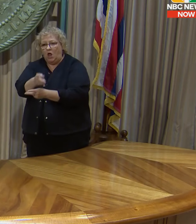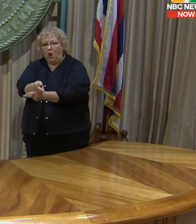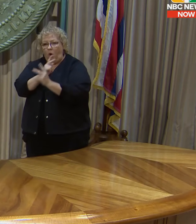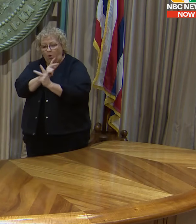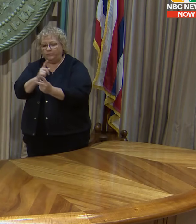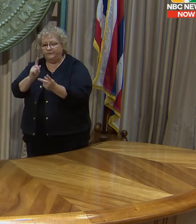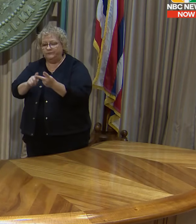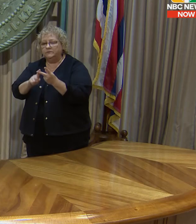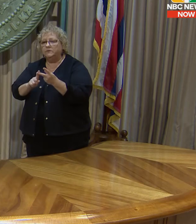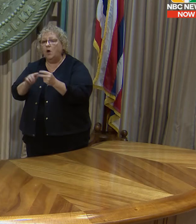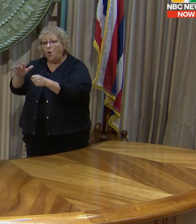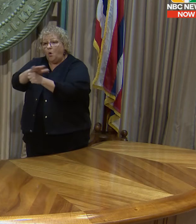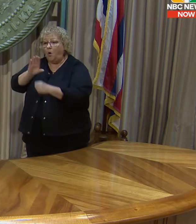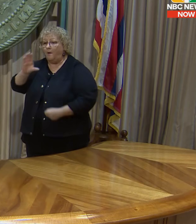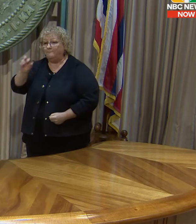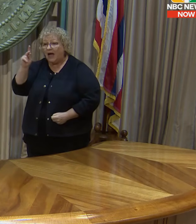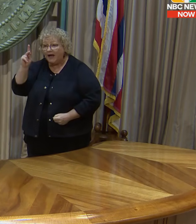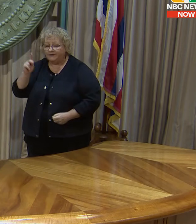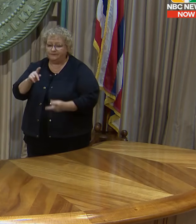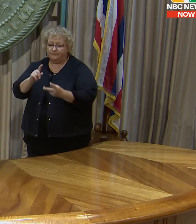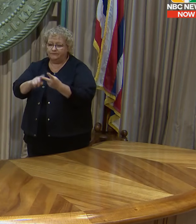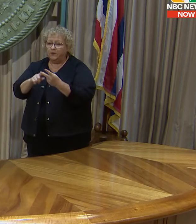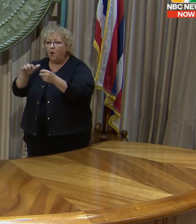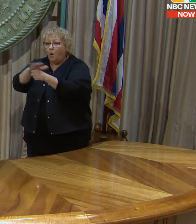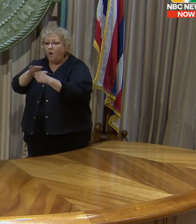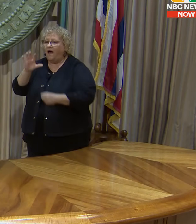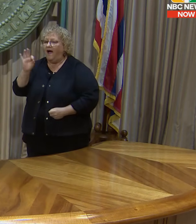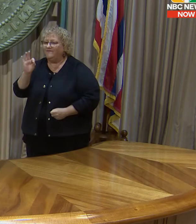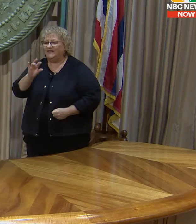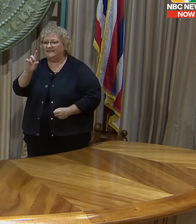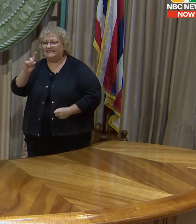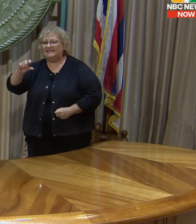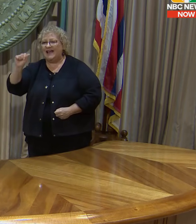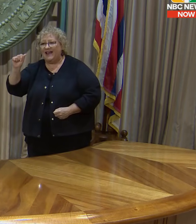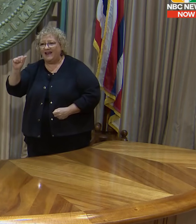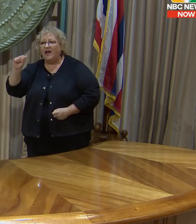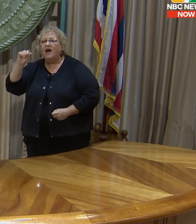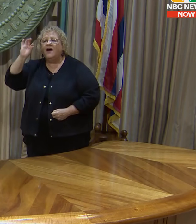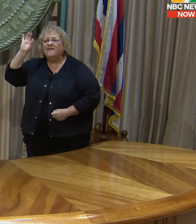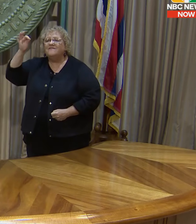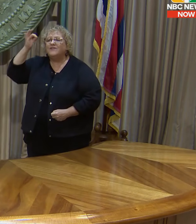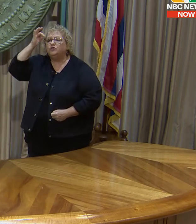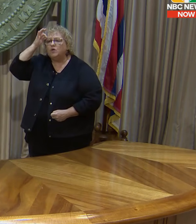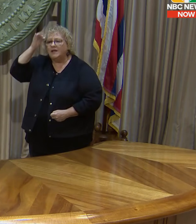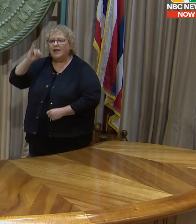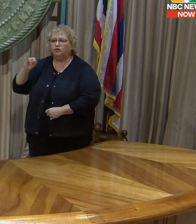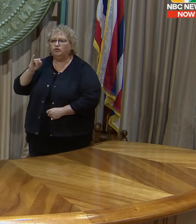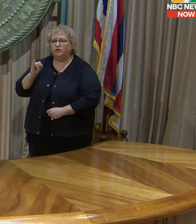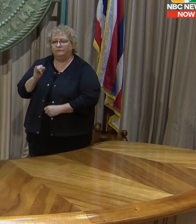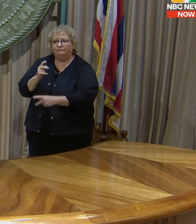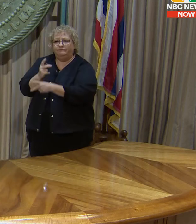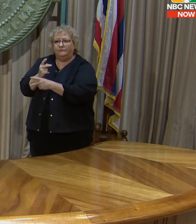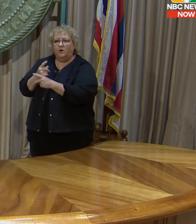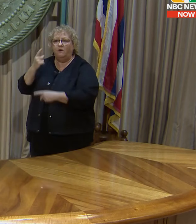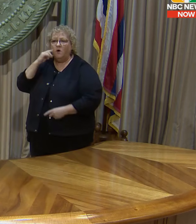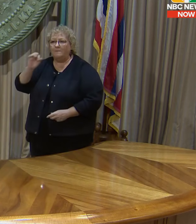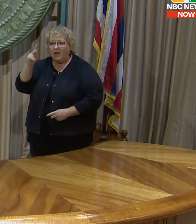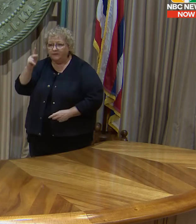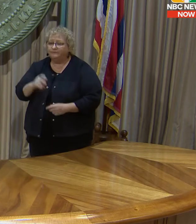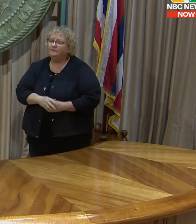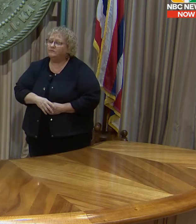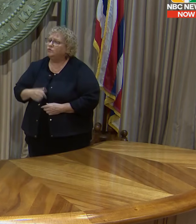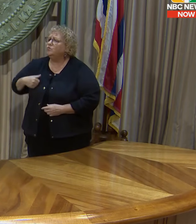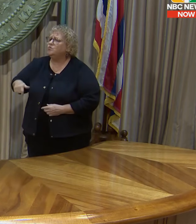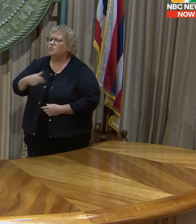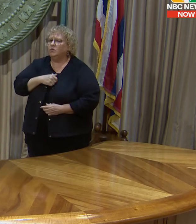ready to roll. The local SBA is ready to roll, but we did not put a number on that because it really depends on our